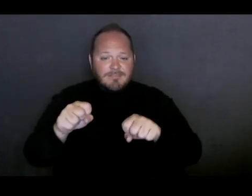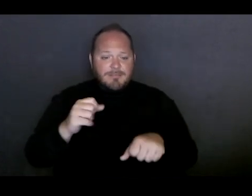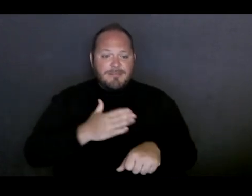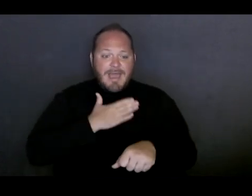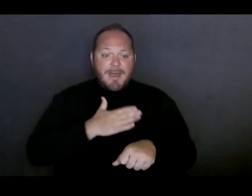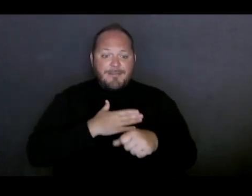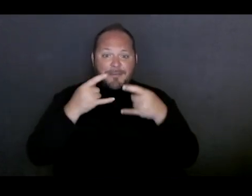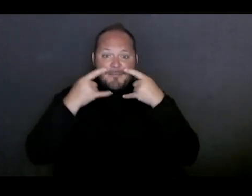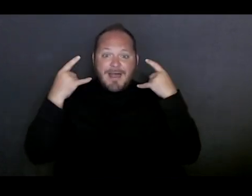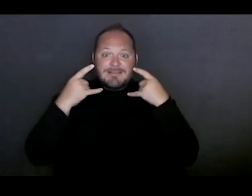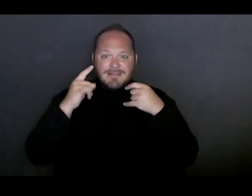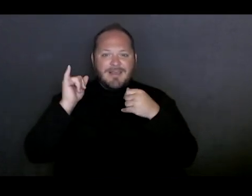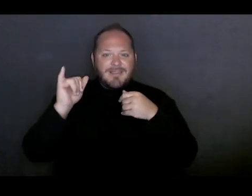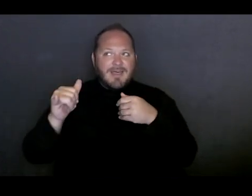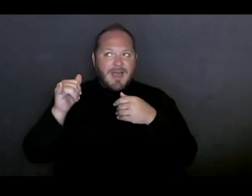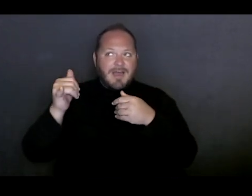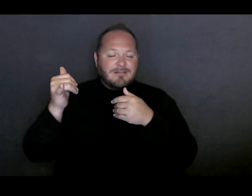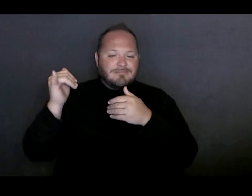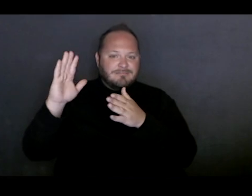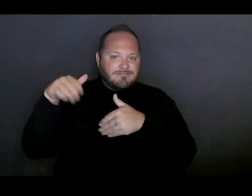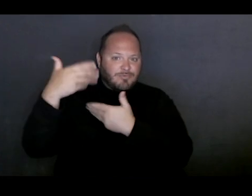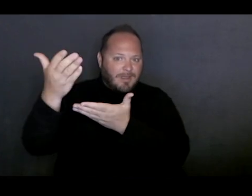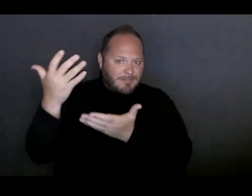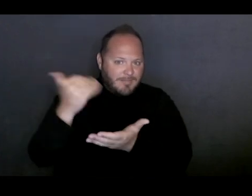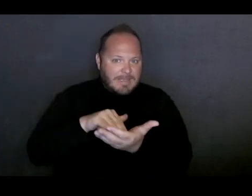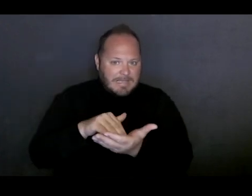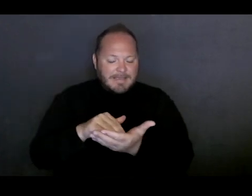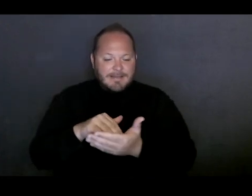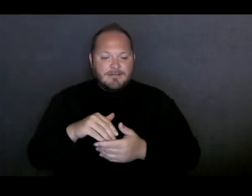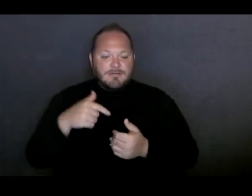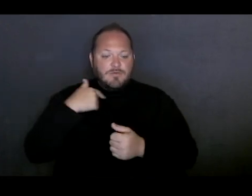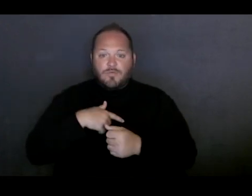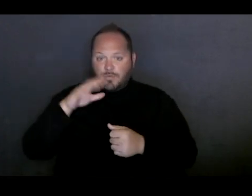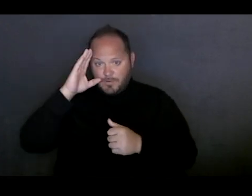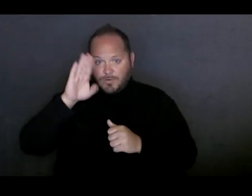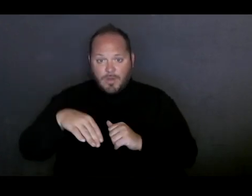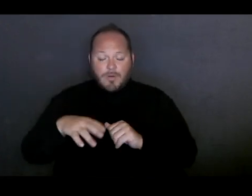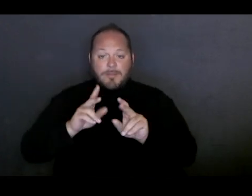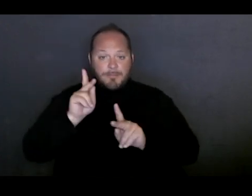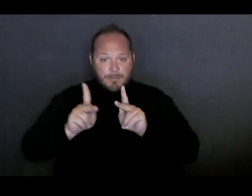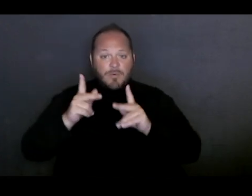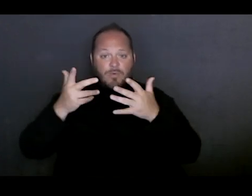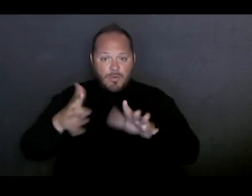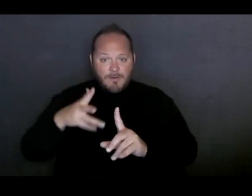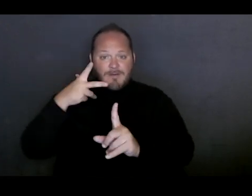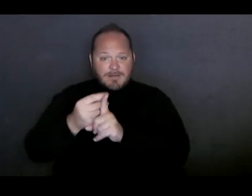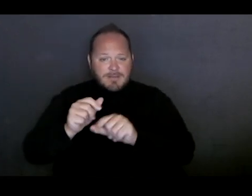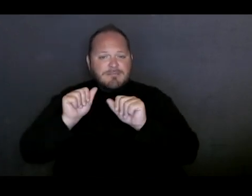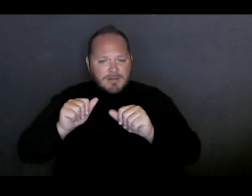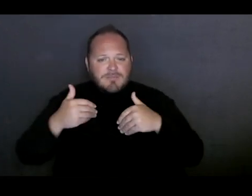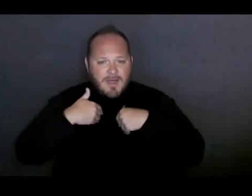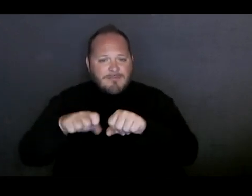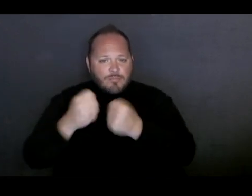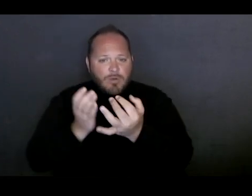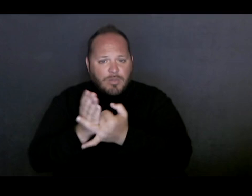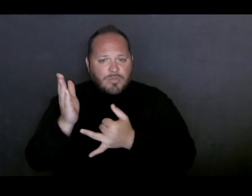because we know that people who are vaccinated can have breakthrough infections, although they're uncommon. And one thing